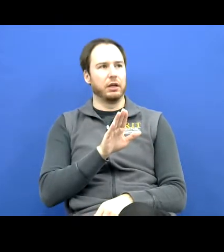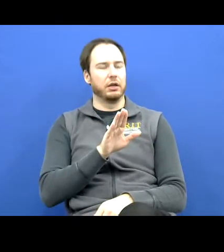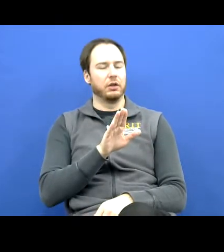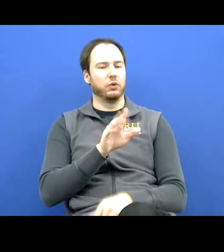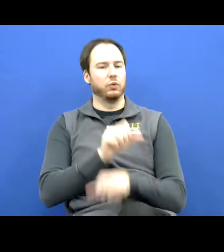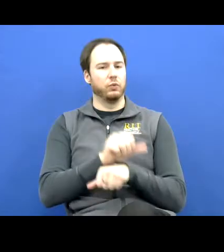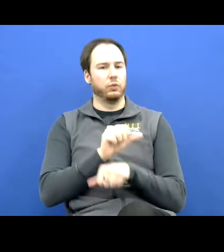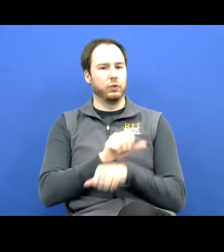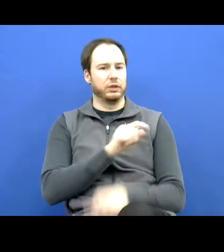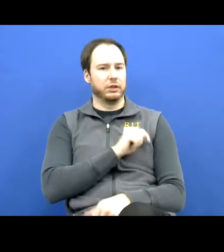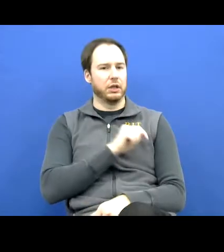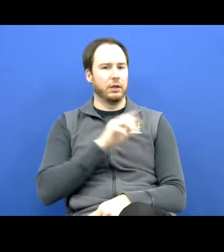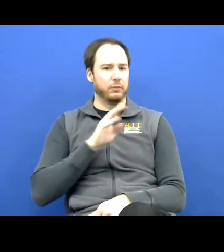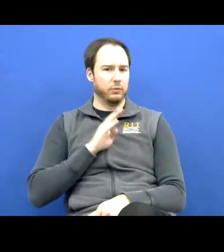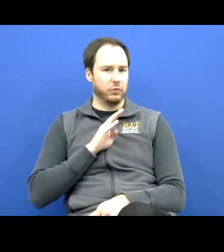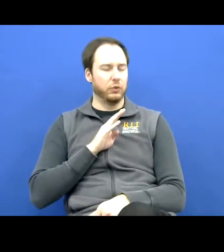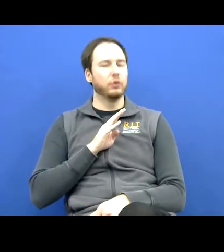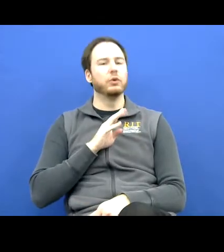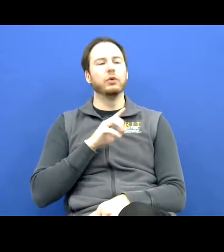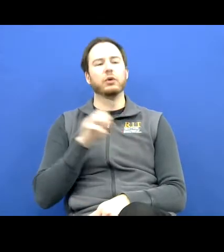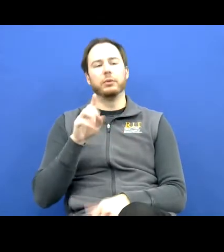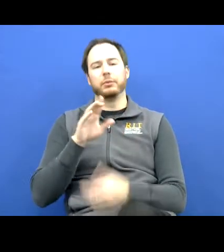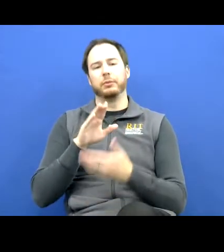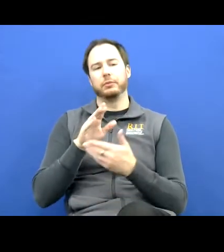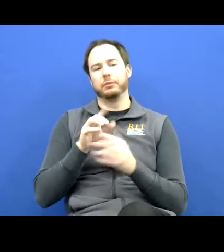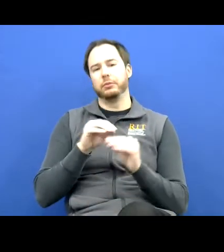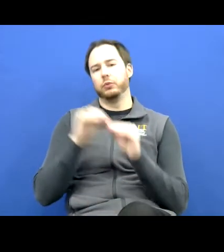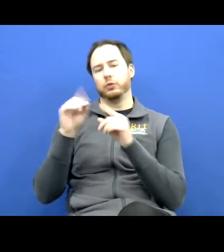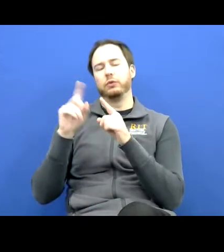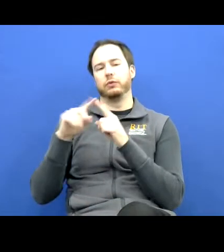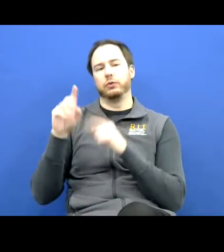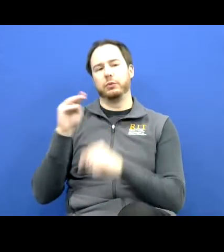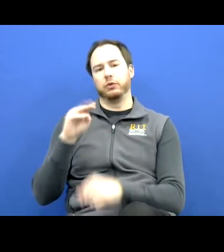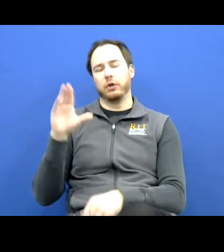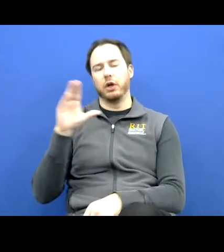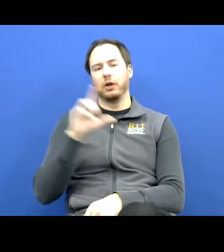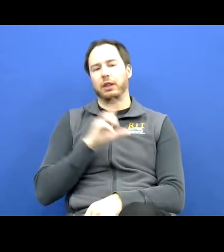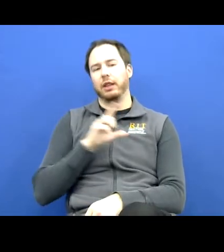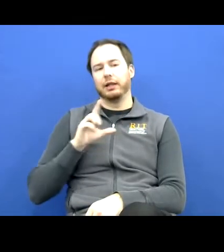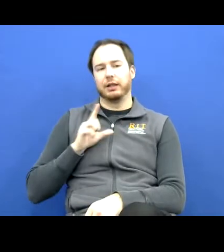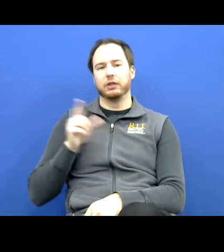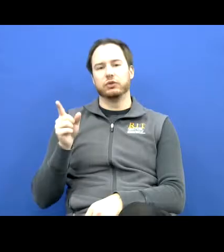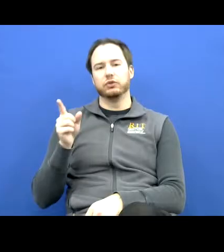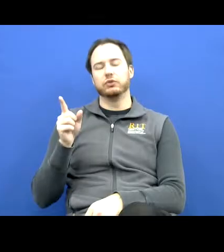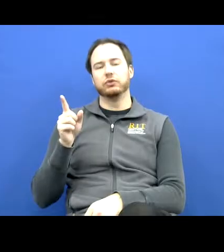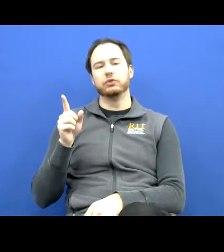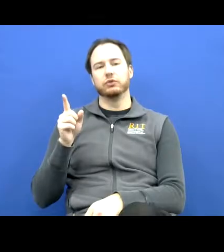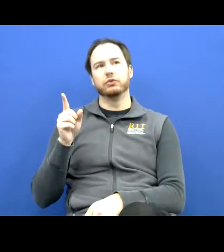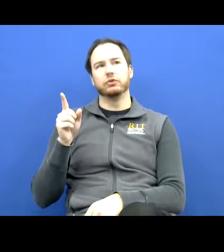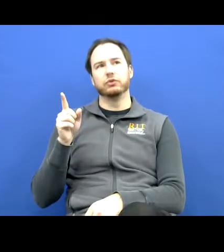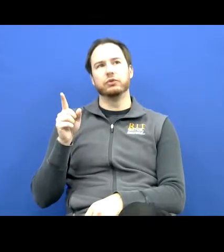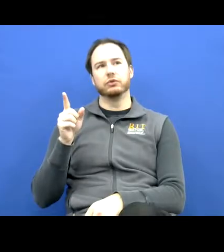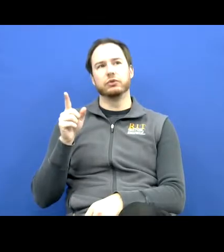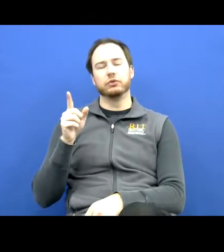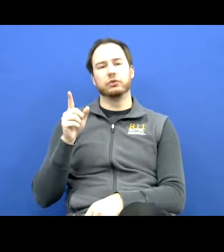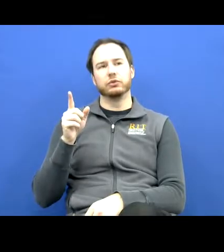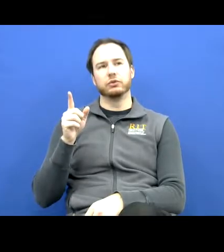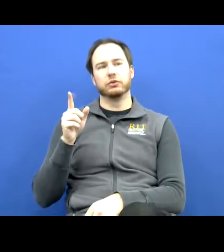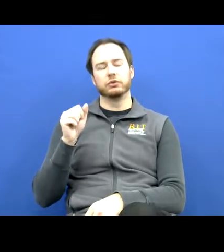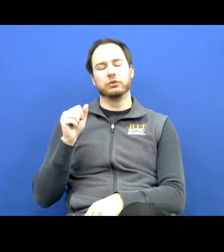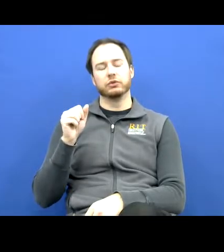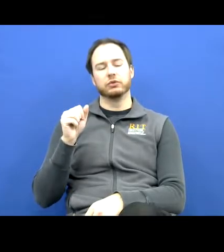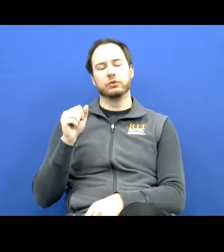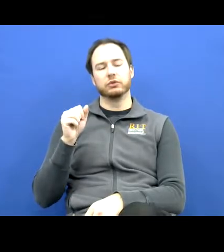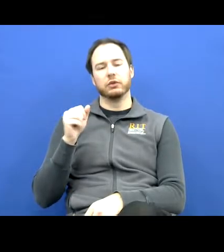town board went on to the county legislature and tried to be town supervisor. Had floated a couple of